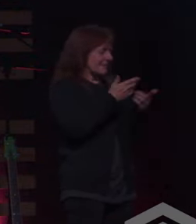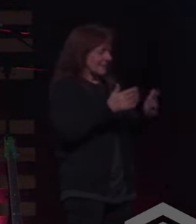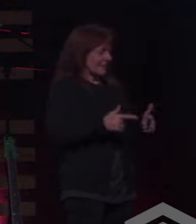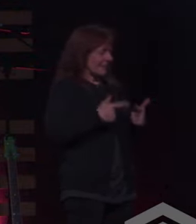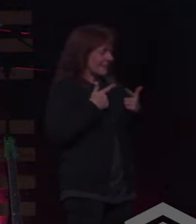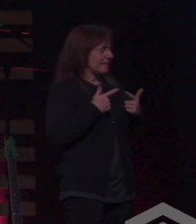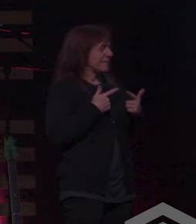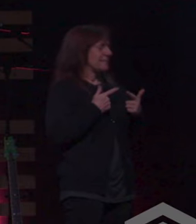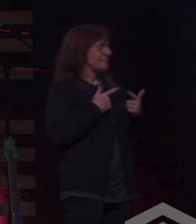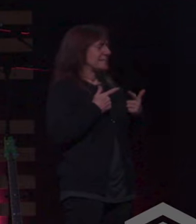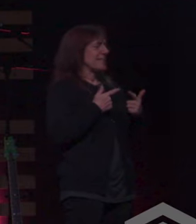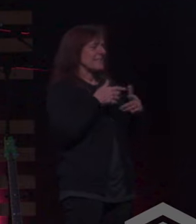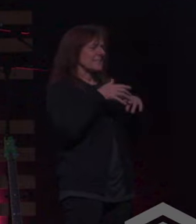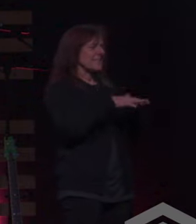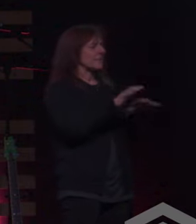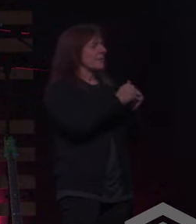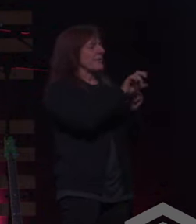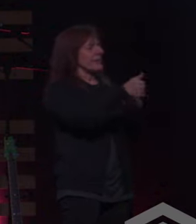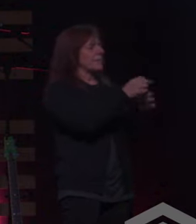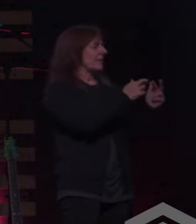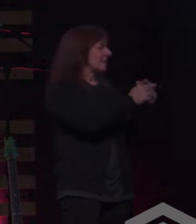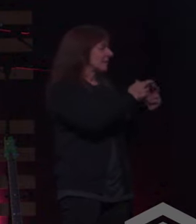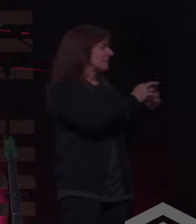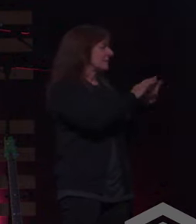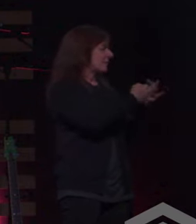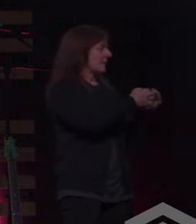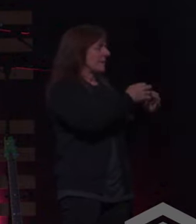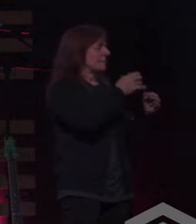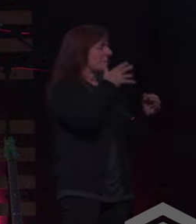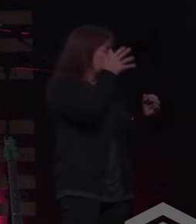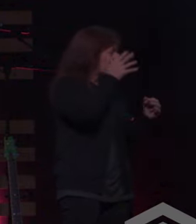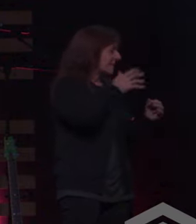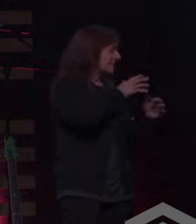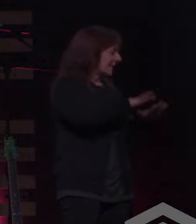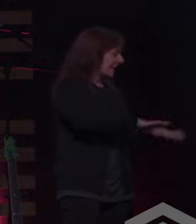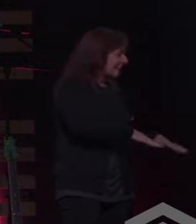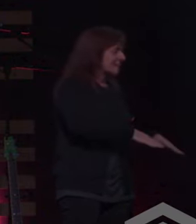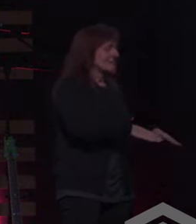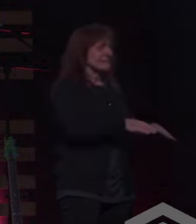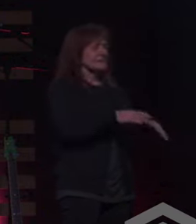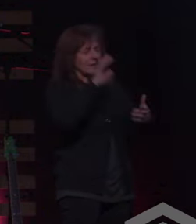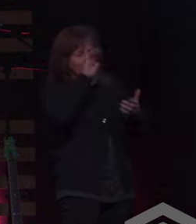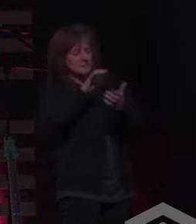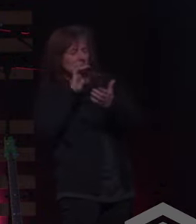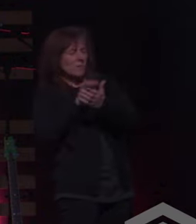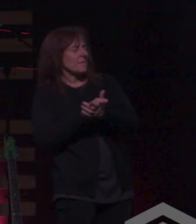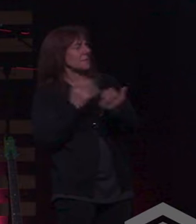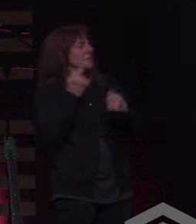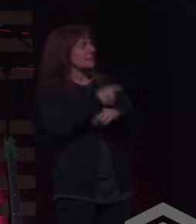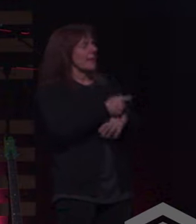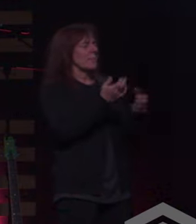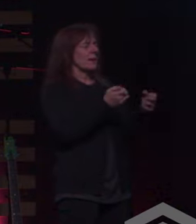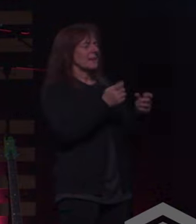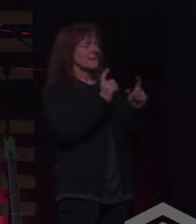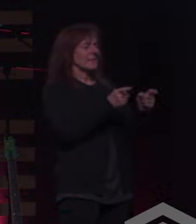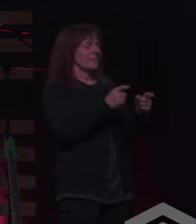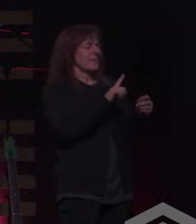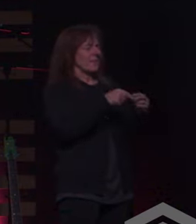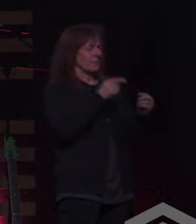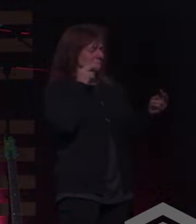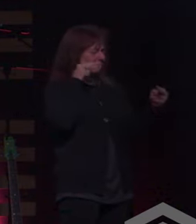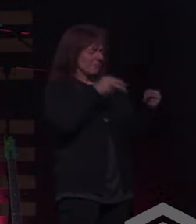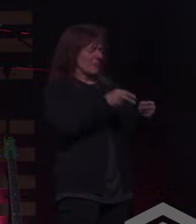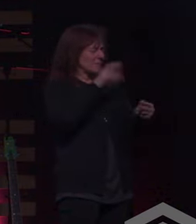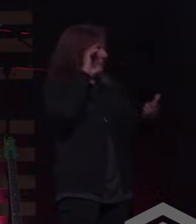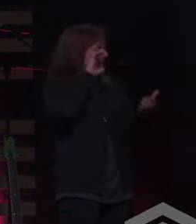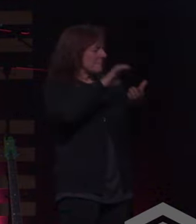these will filter into other relationships and how we parent kids and all those things. But today I really wanted to get very real about marriage.